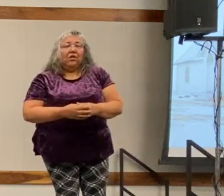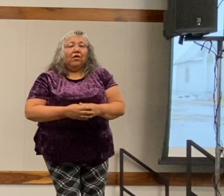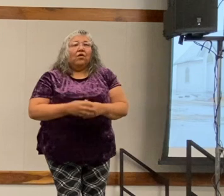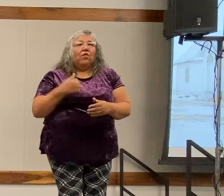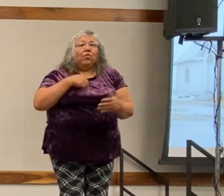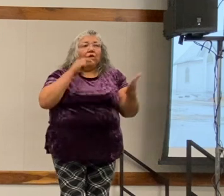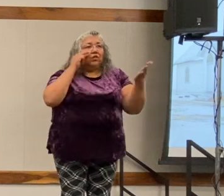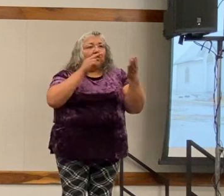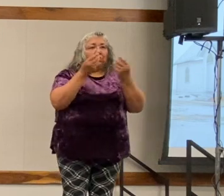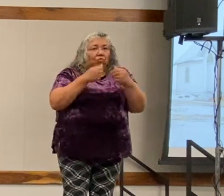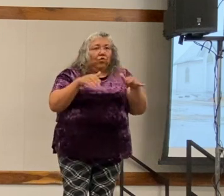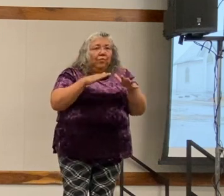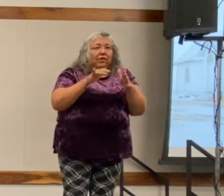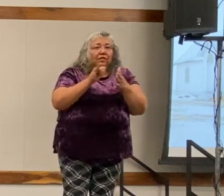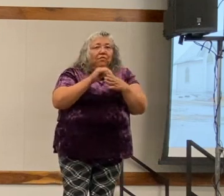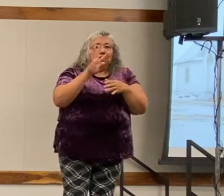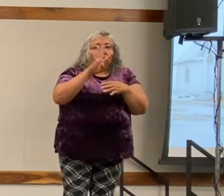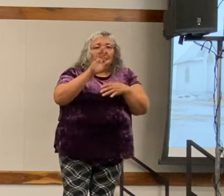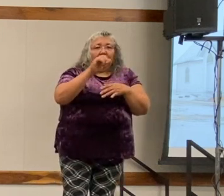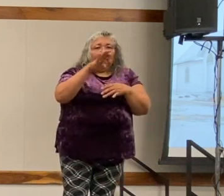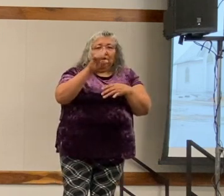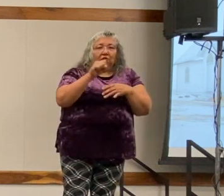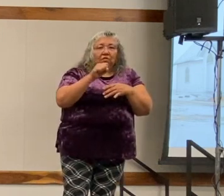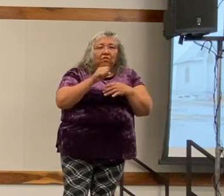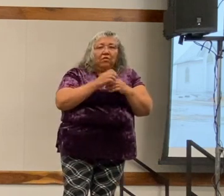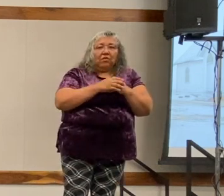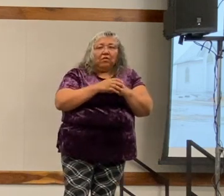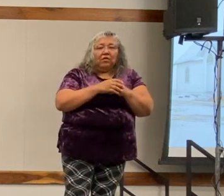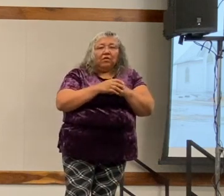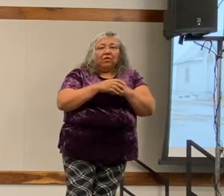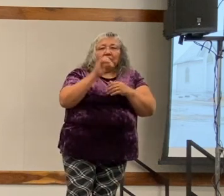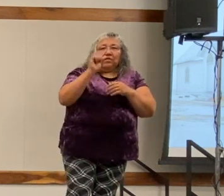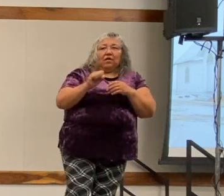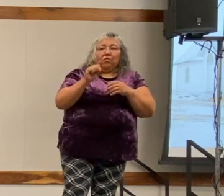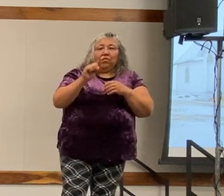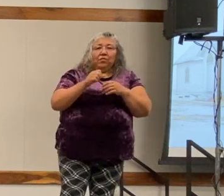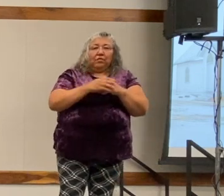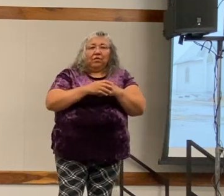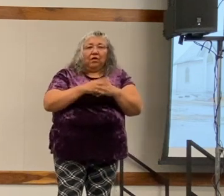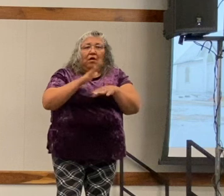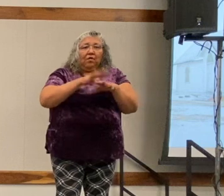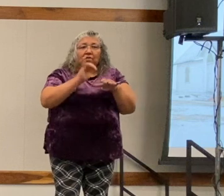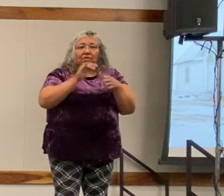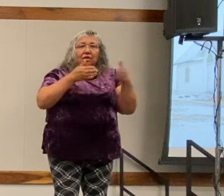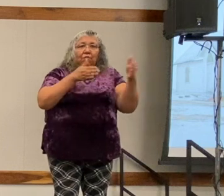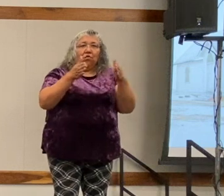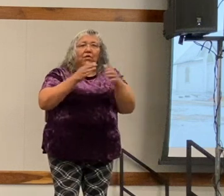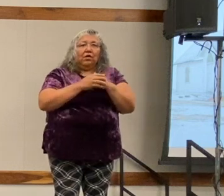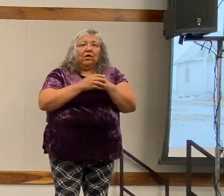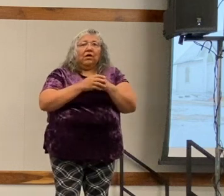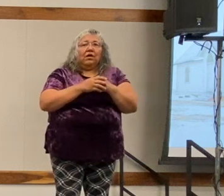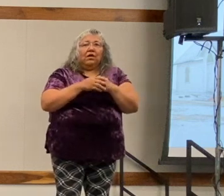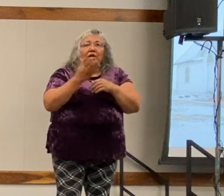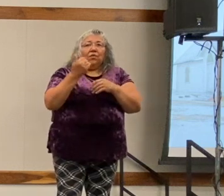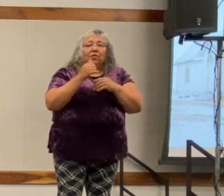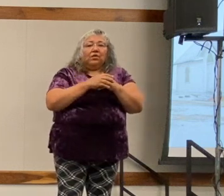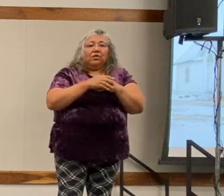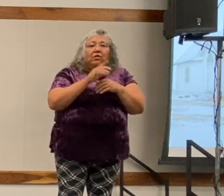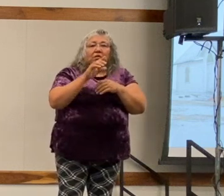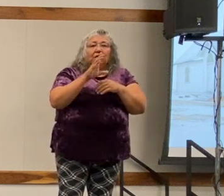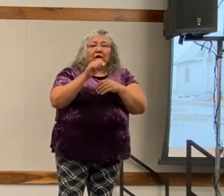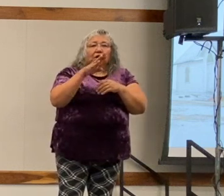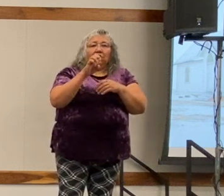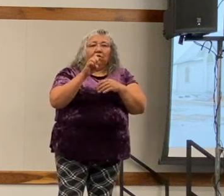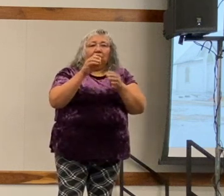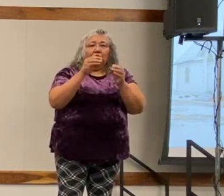we looked at property that was 4 acres, three blocks south on the same road. And it was an acre more